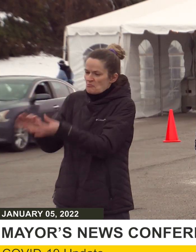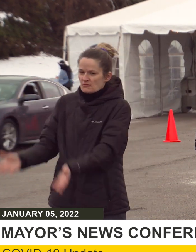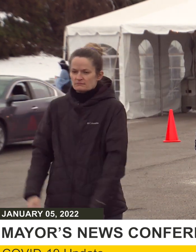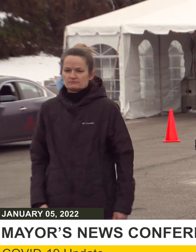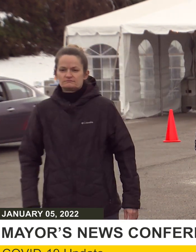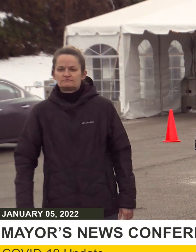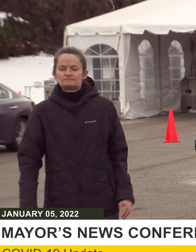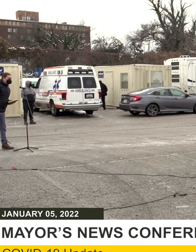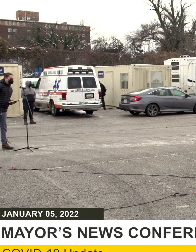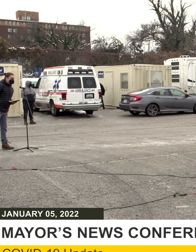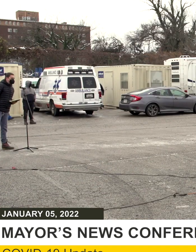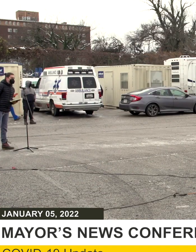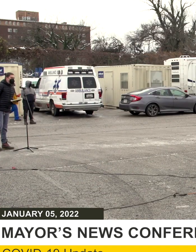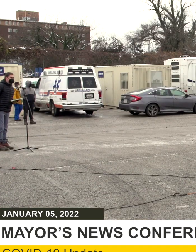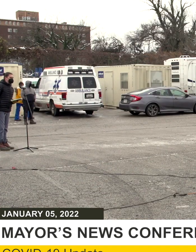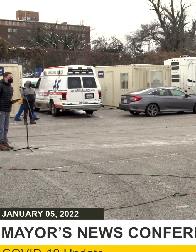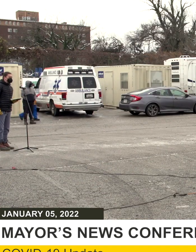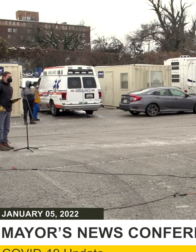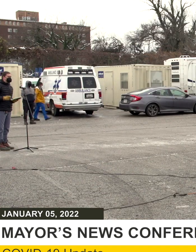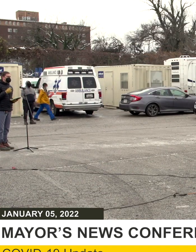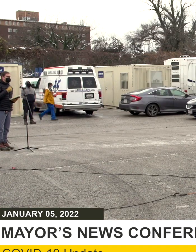Sir? Mr. Mayor,